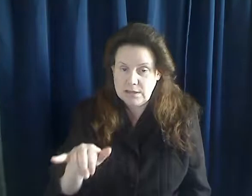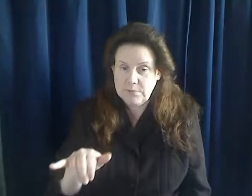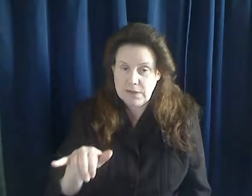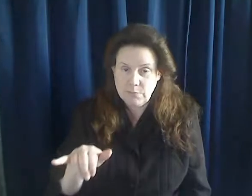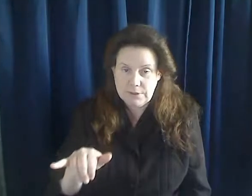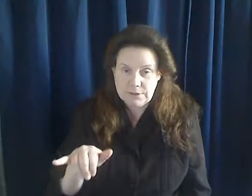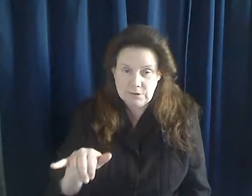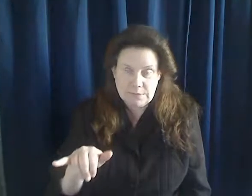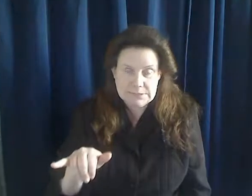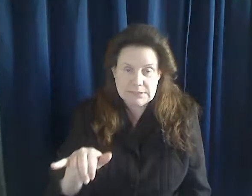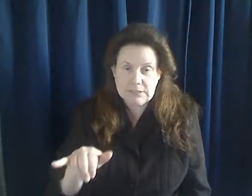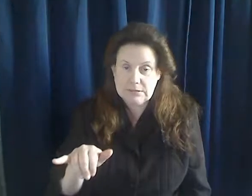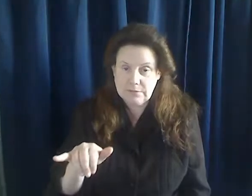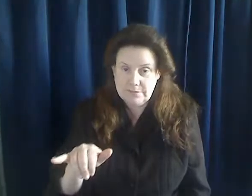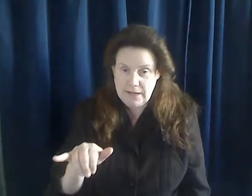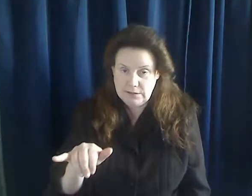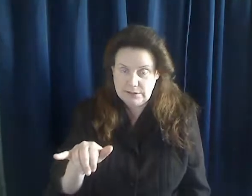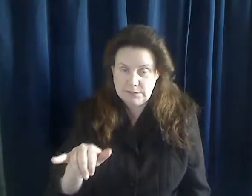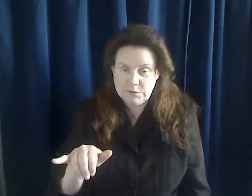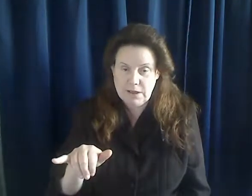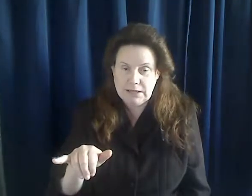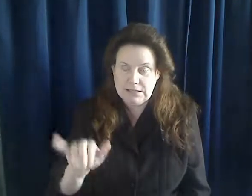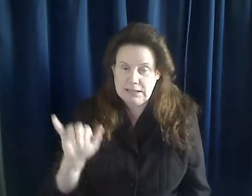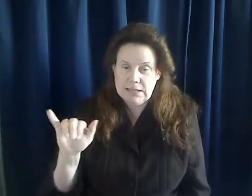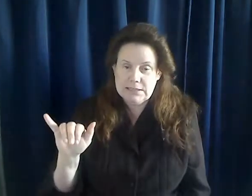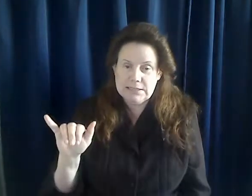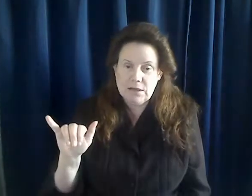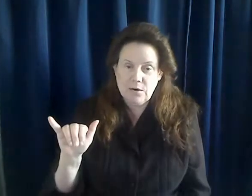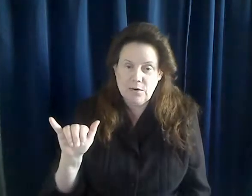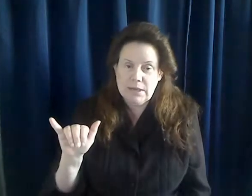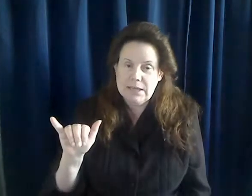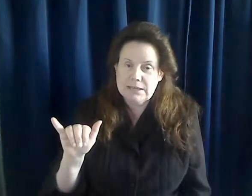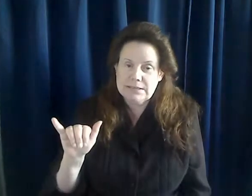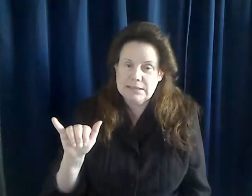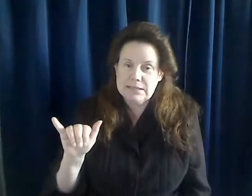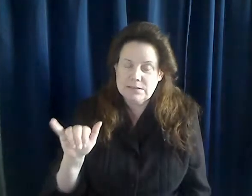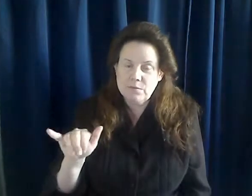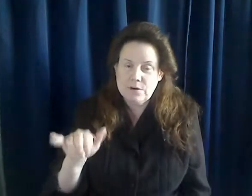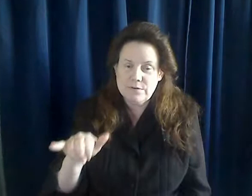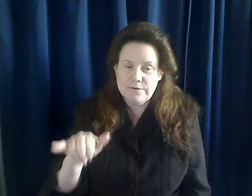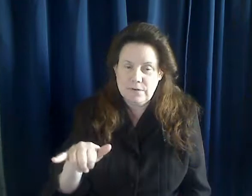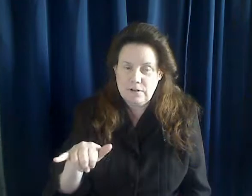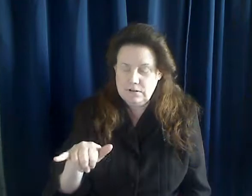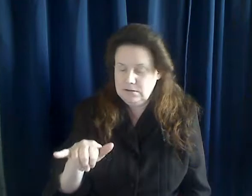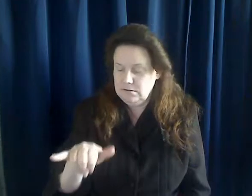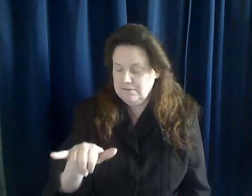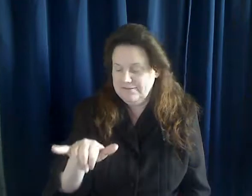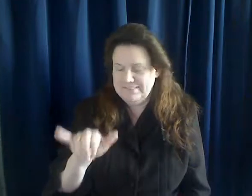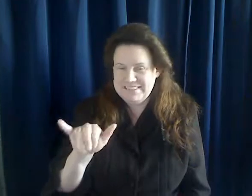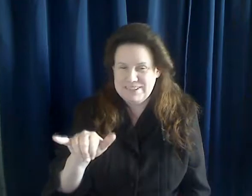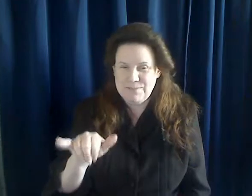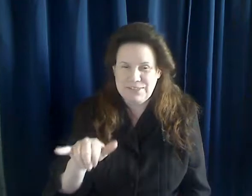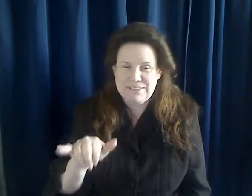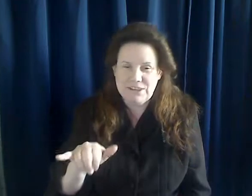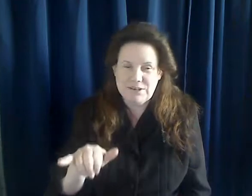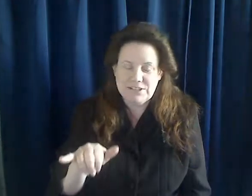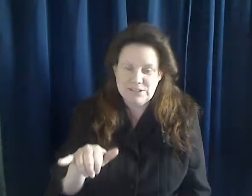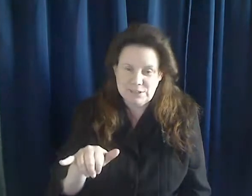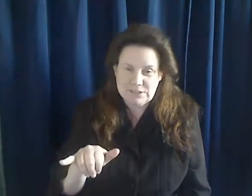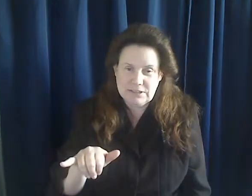but I'm with you, I'm still following, I'm tracking. So it's a wonderful, simple thing that you can do to let the